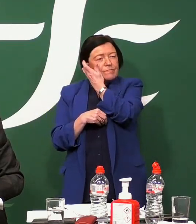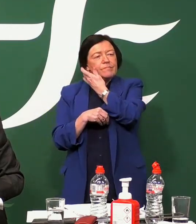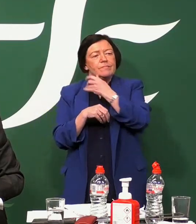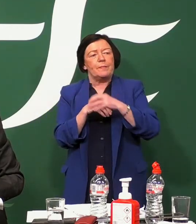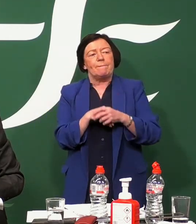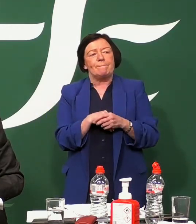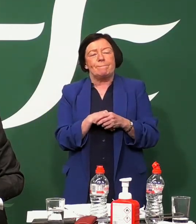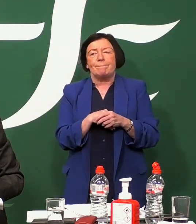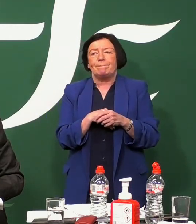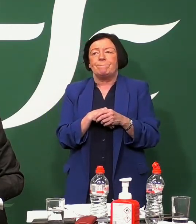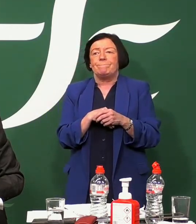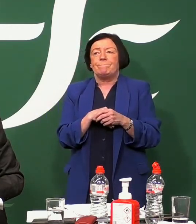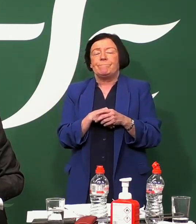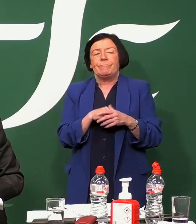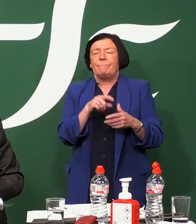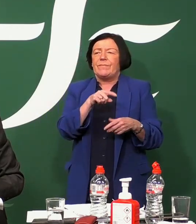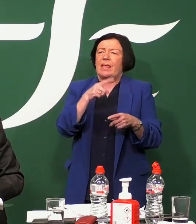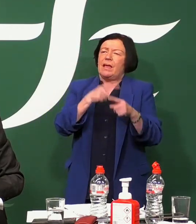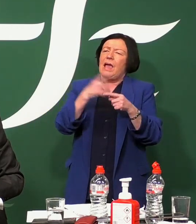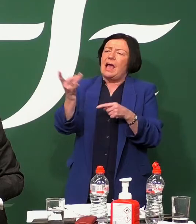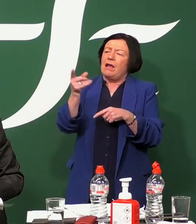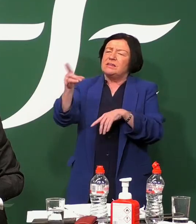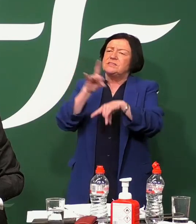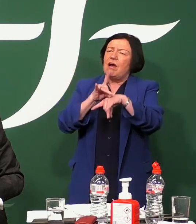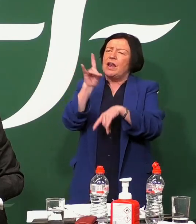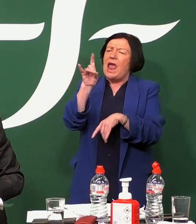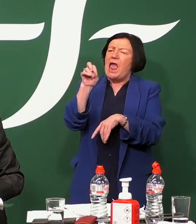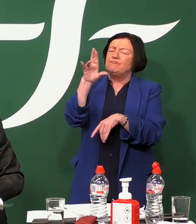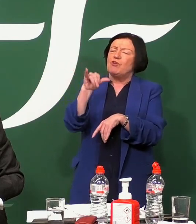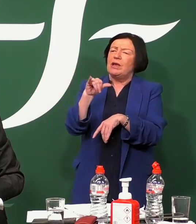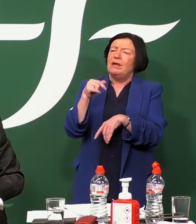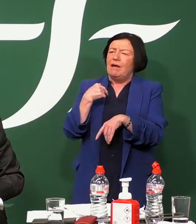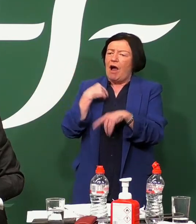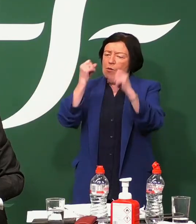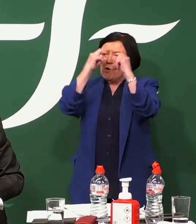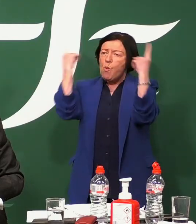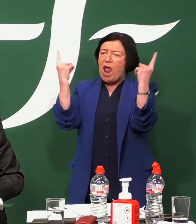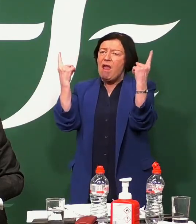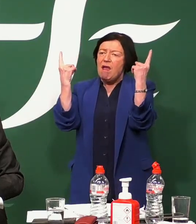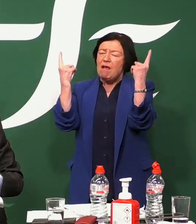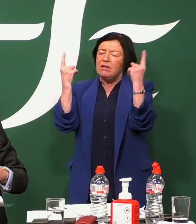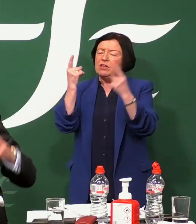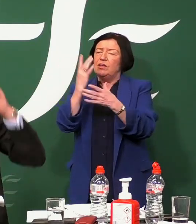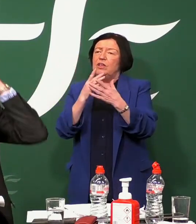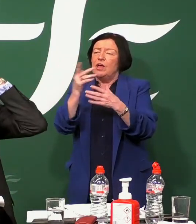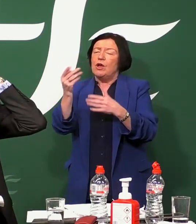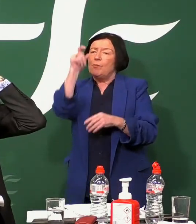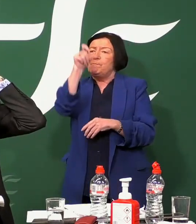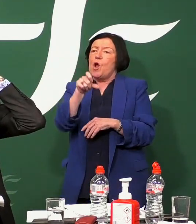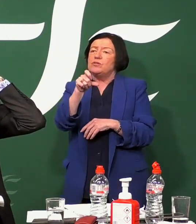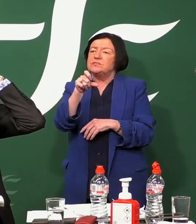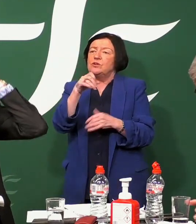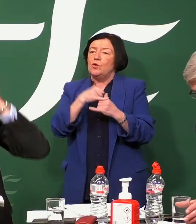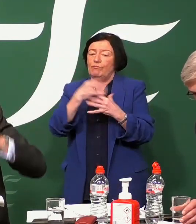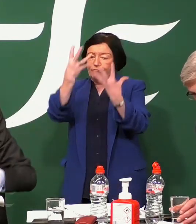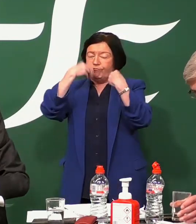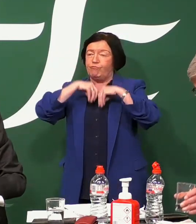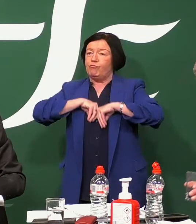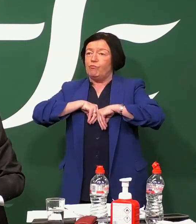And for Dr. Henry, I mean, I'm aware of cases where a person you